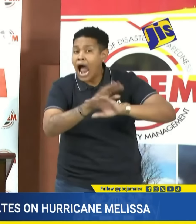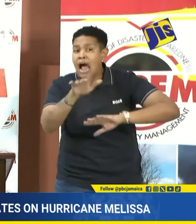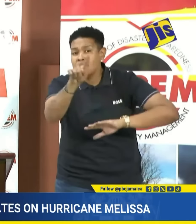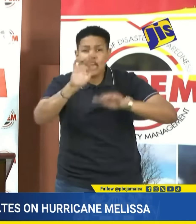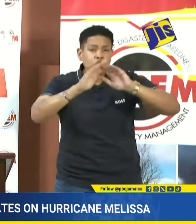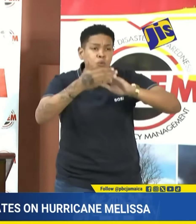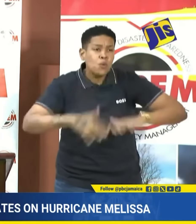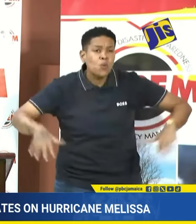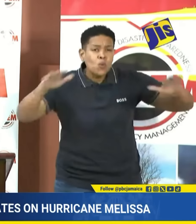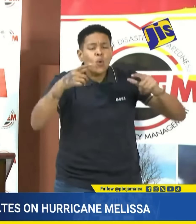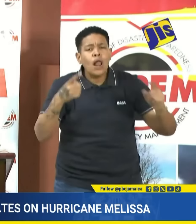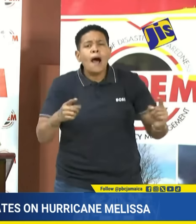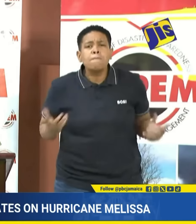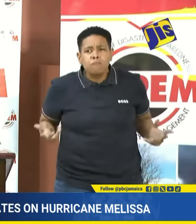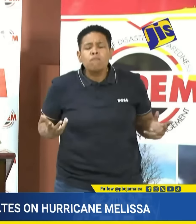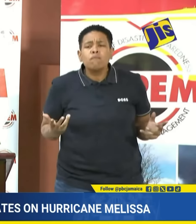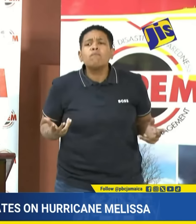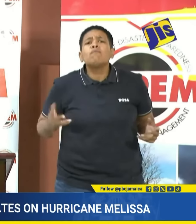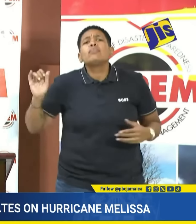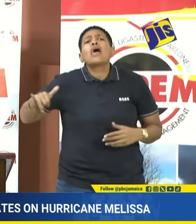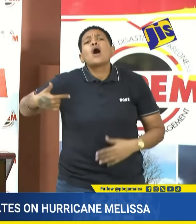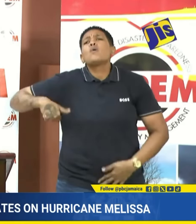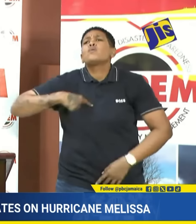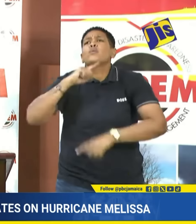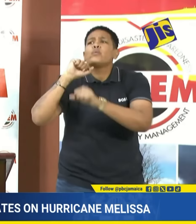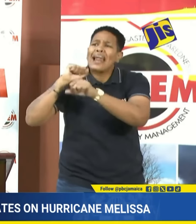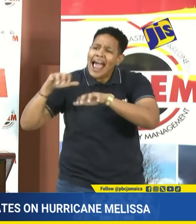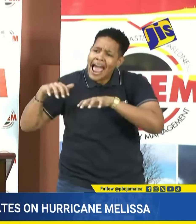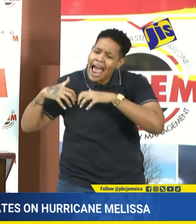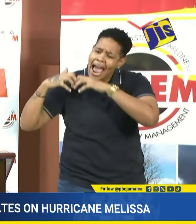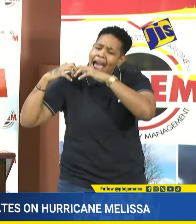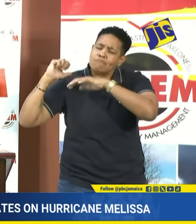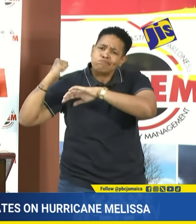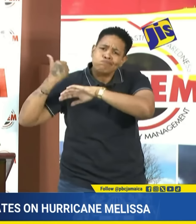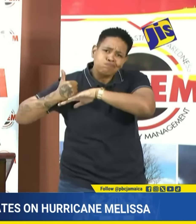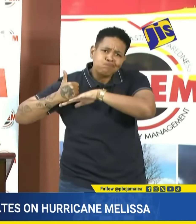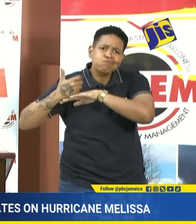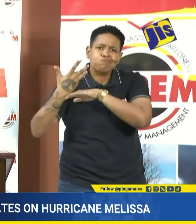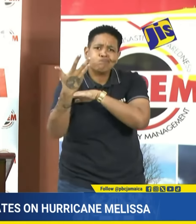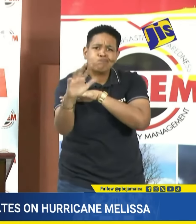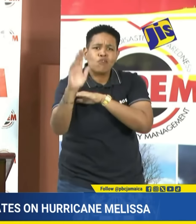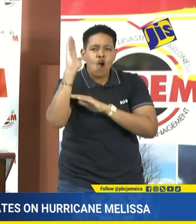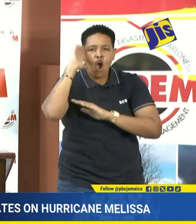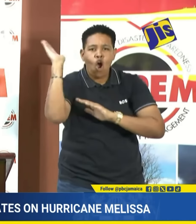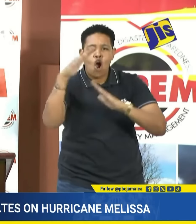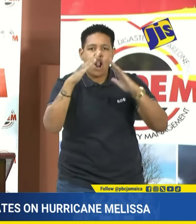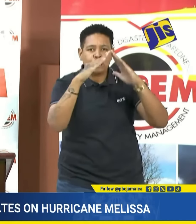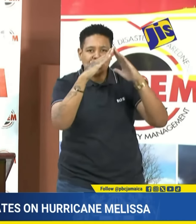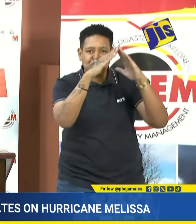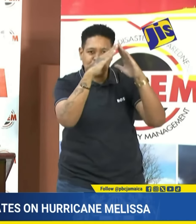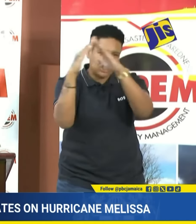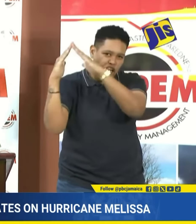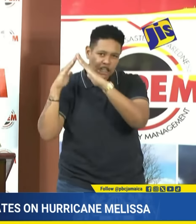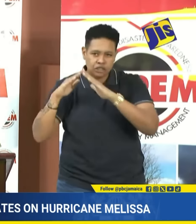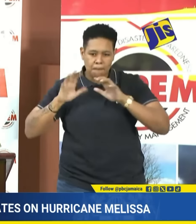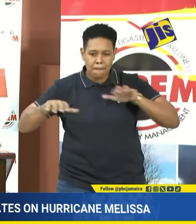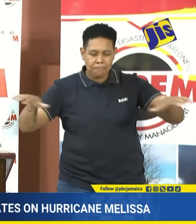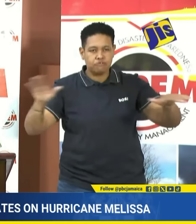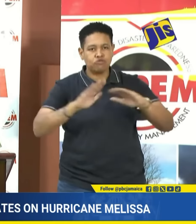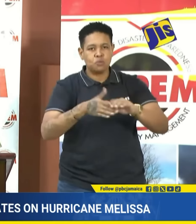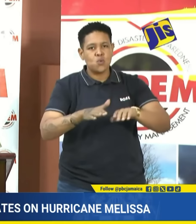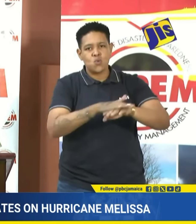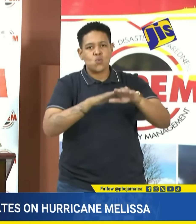advise the country that we have activated all shelters across